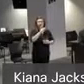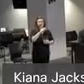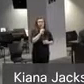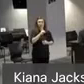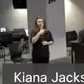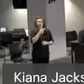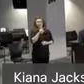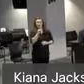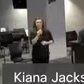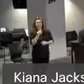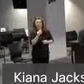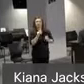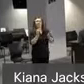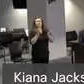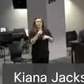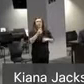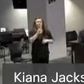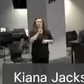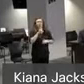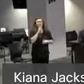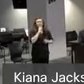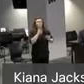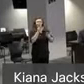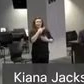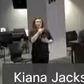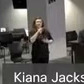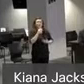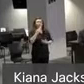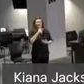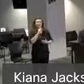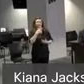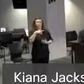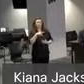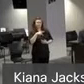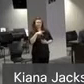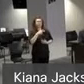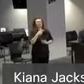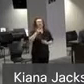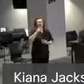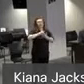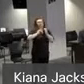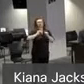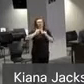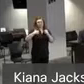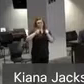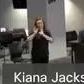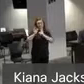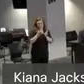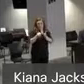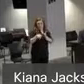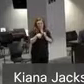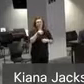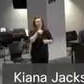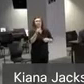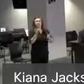options. United Healthcare will offer the HMO and HDHP high deductible health plan option, and Kaiser